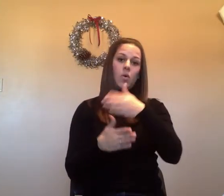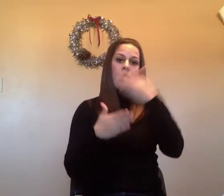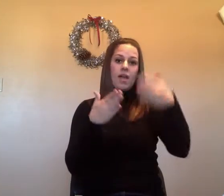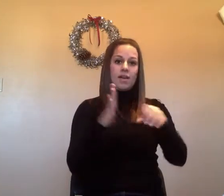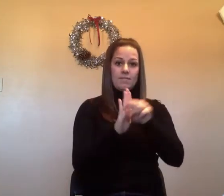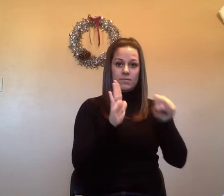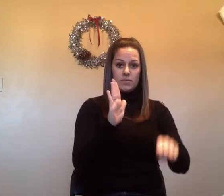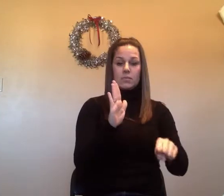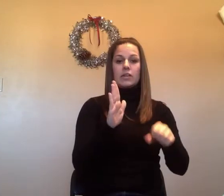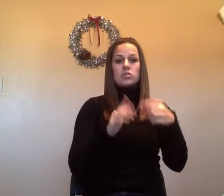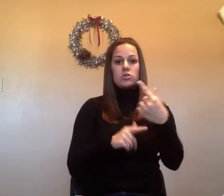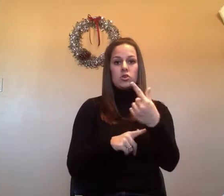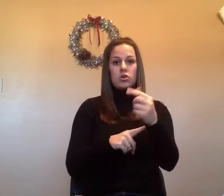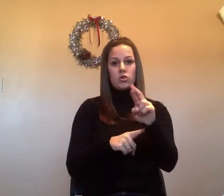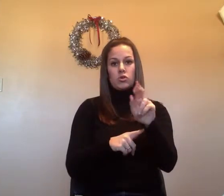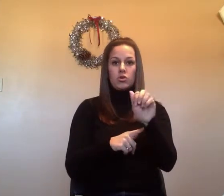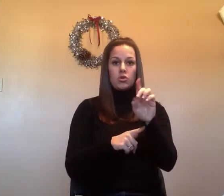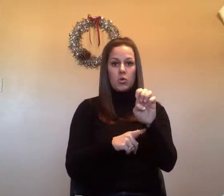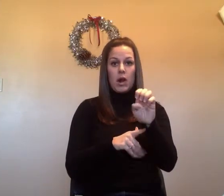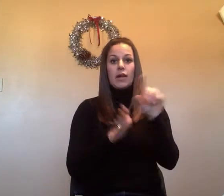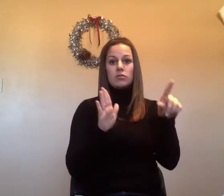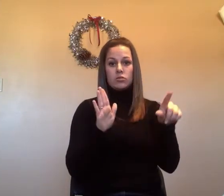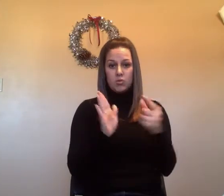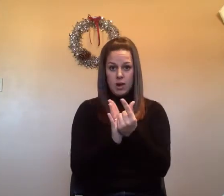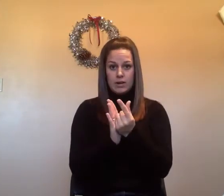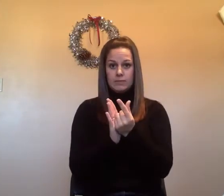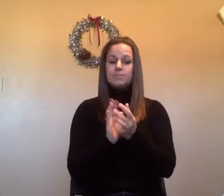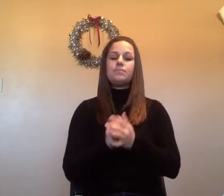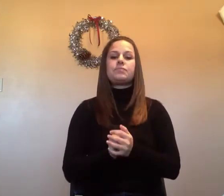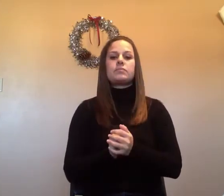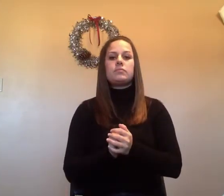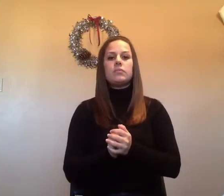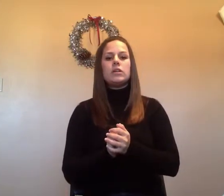Animal Farm is an allegory. Anaki, what is an allegory?